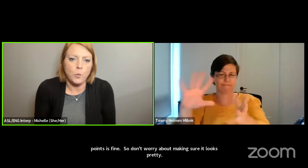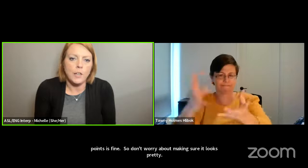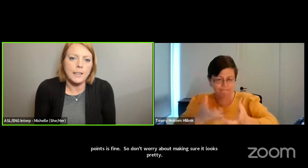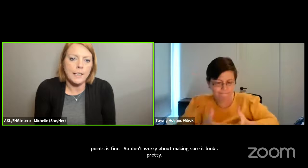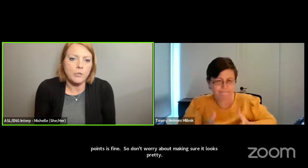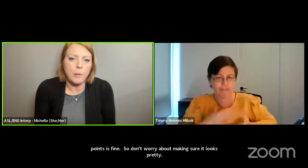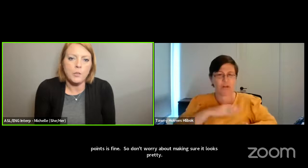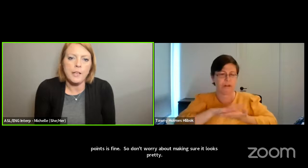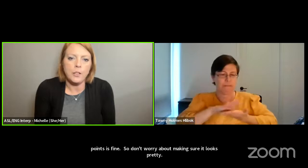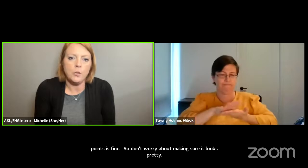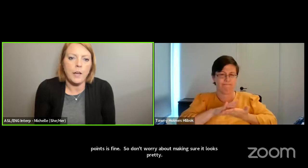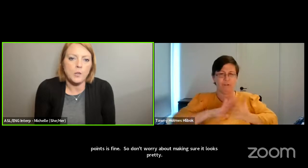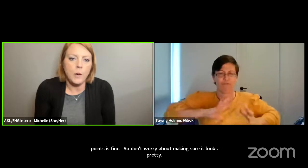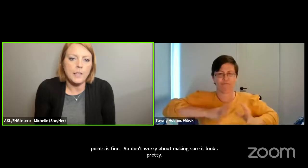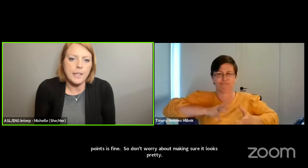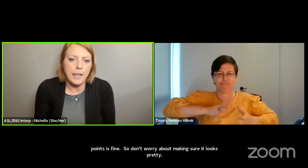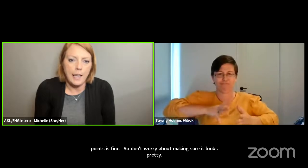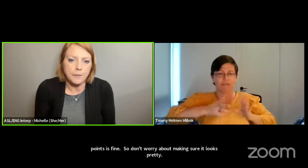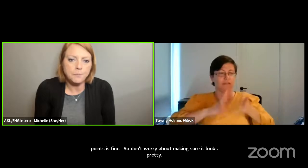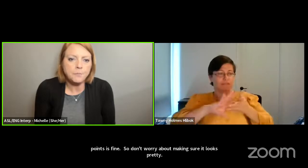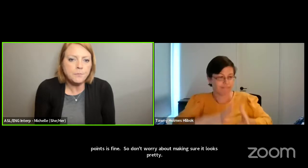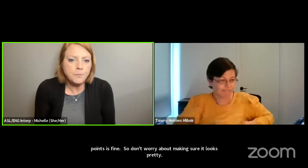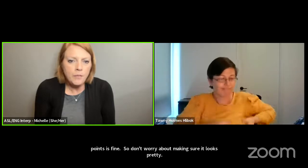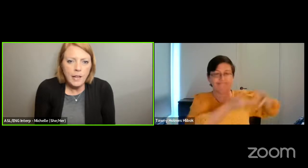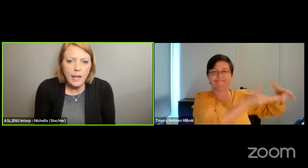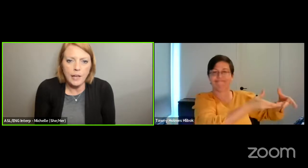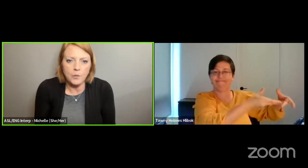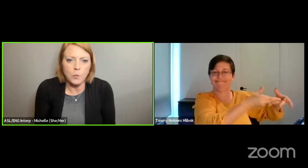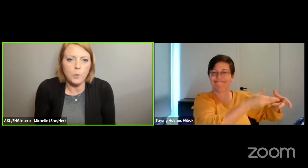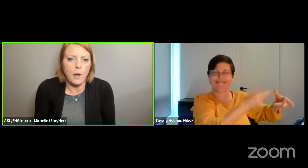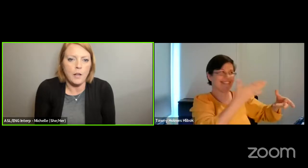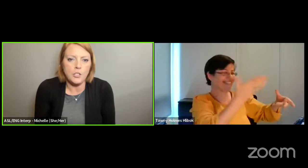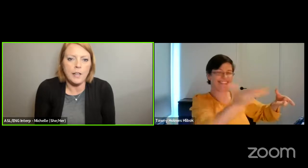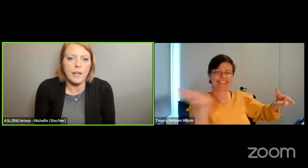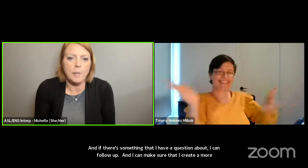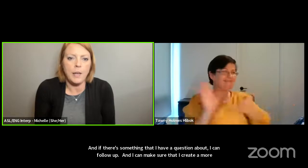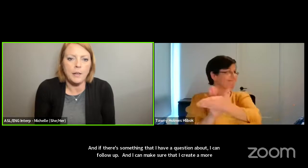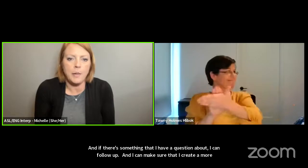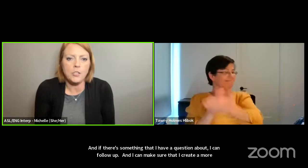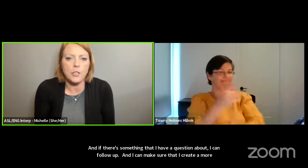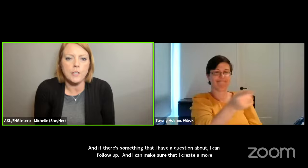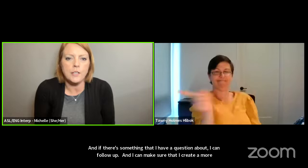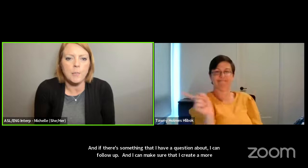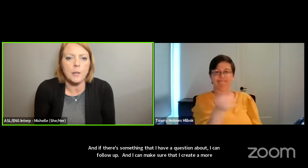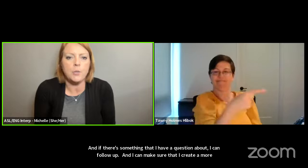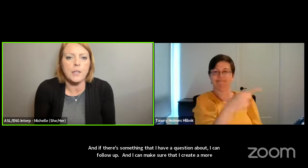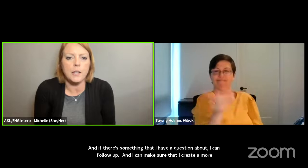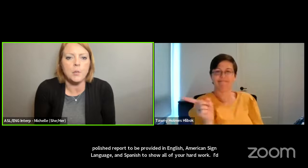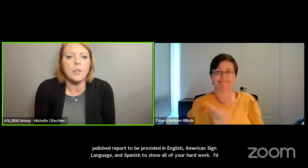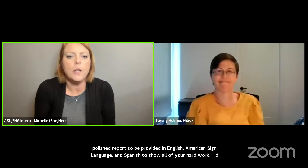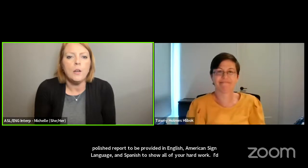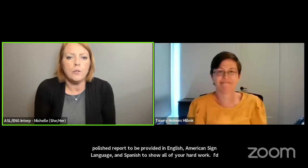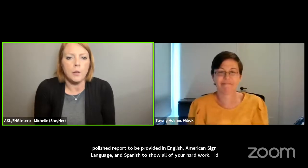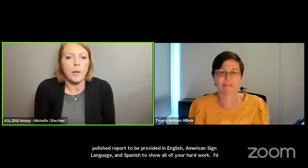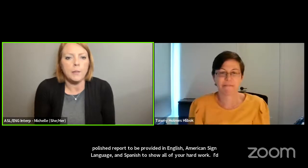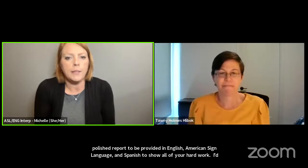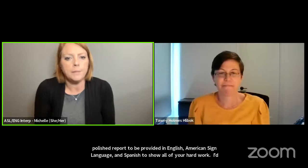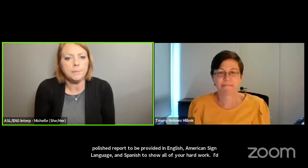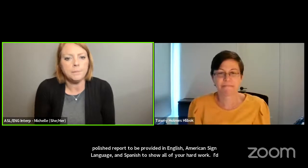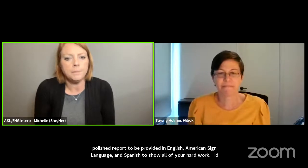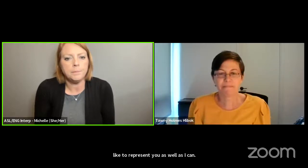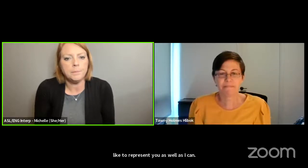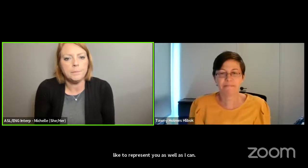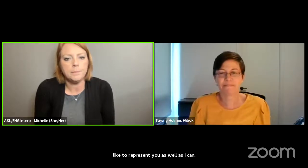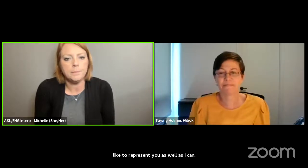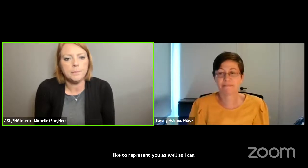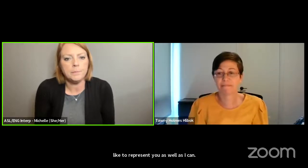of your hard work. I'd like to represent you as well as I can. And we'll polish that up and make sure it's something presentable for the public.